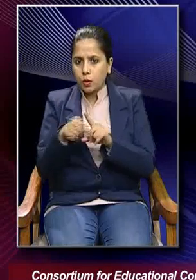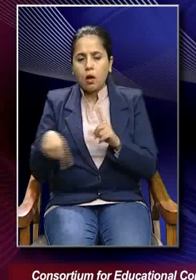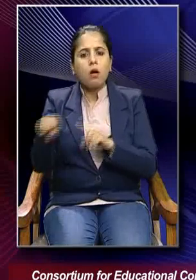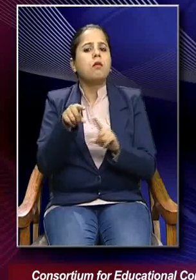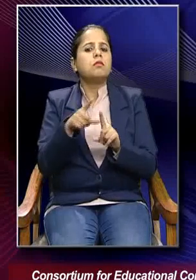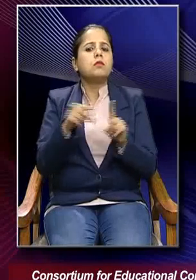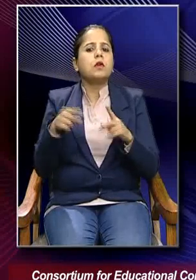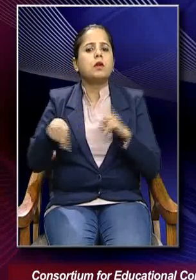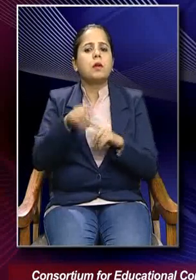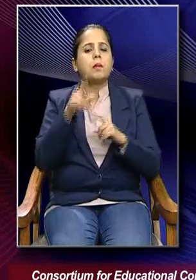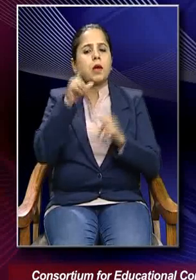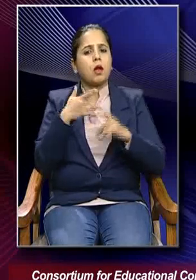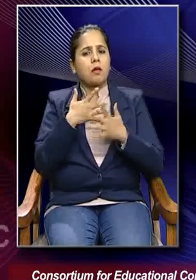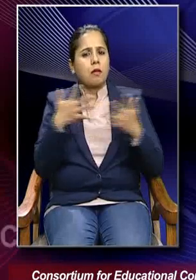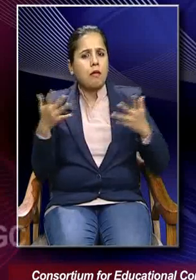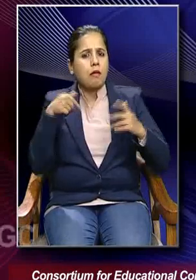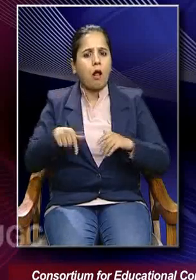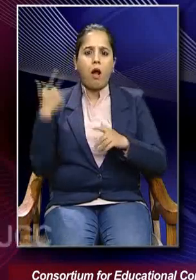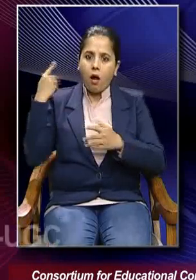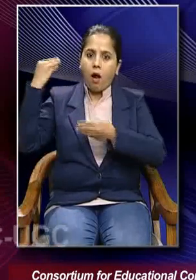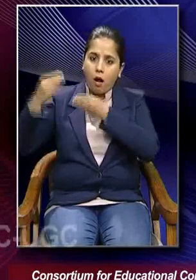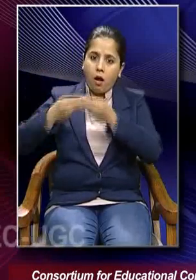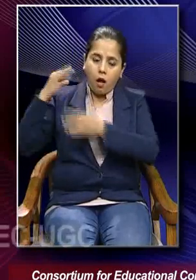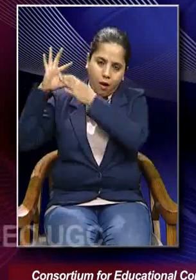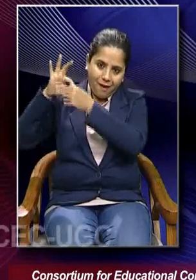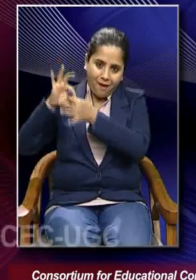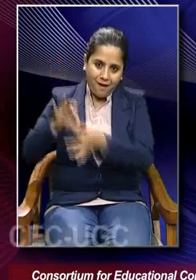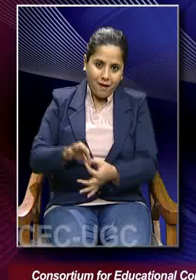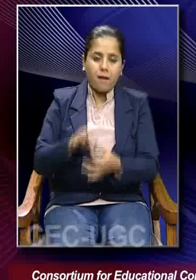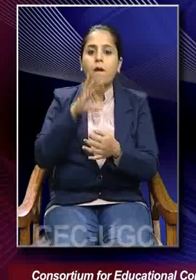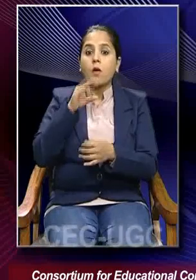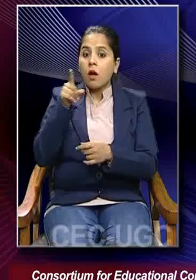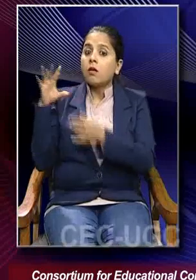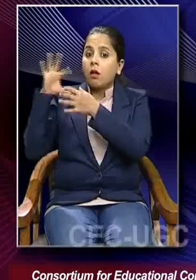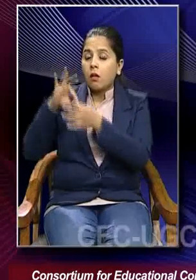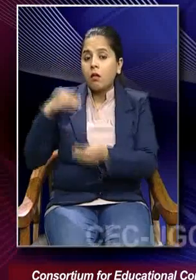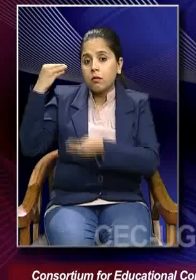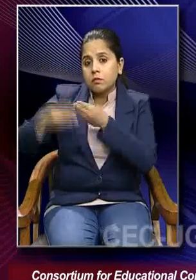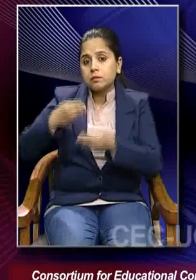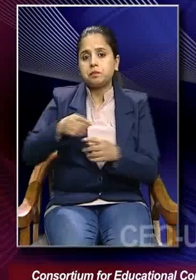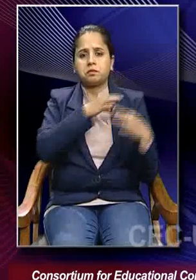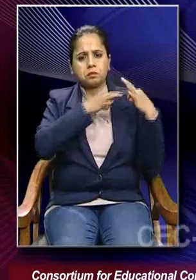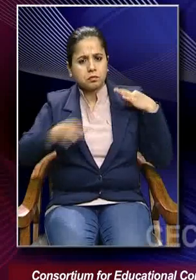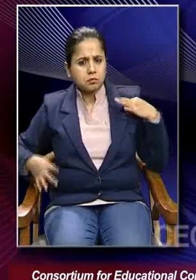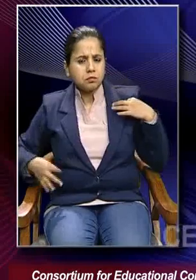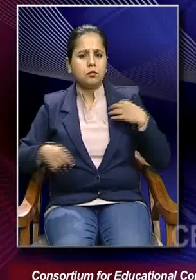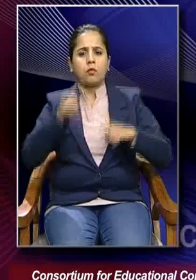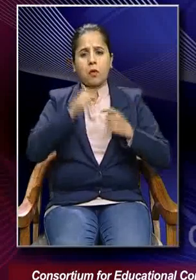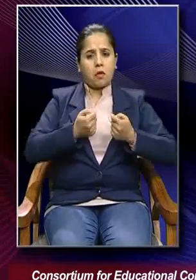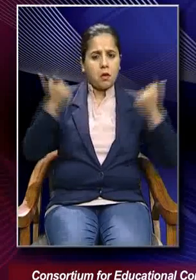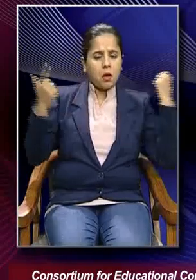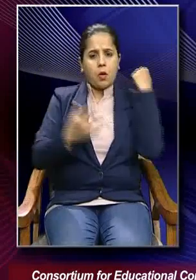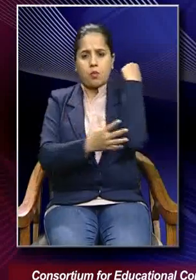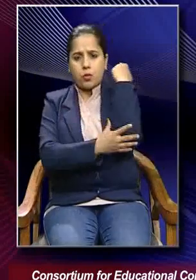on stratifications, hierarchical relations, and these relations are caste, class,